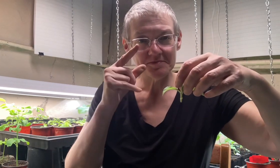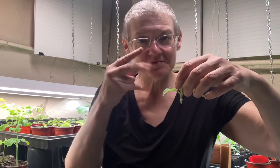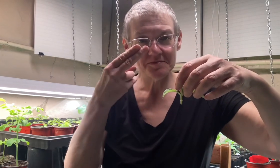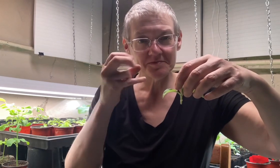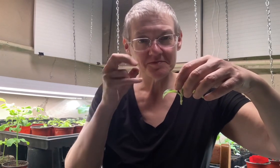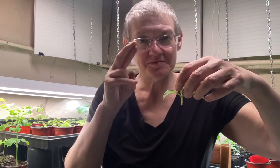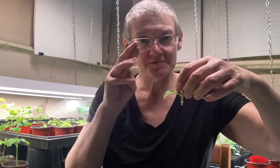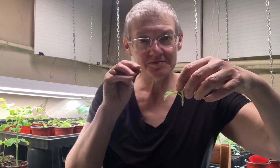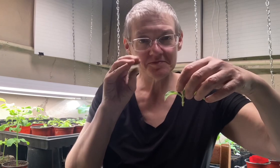hormone,